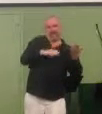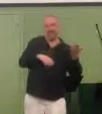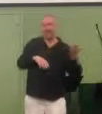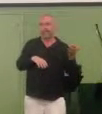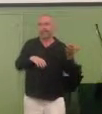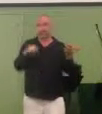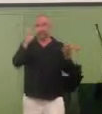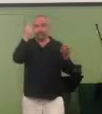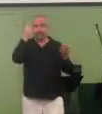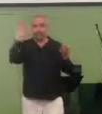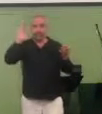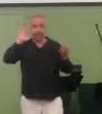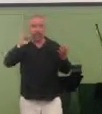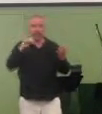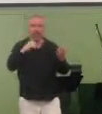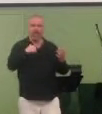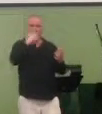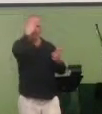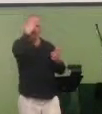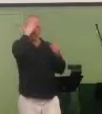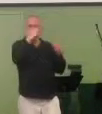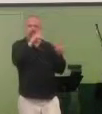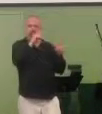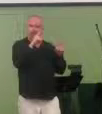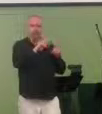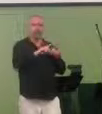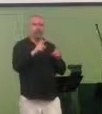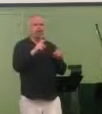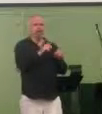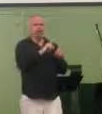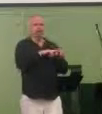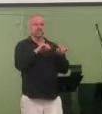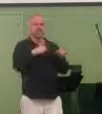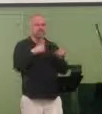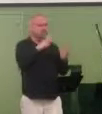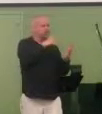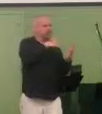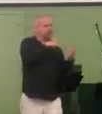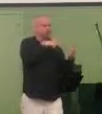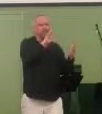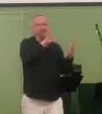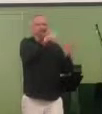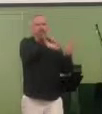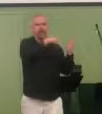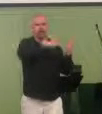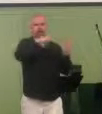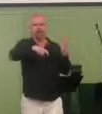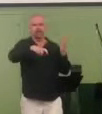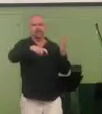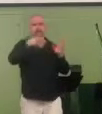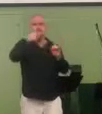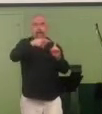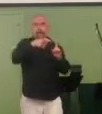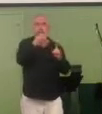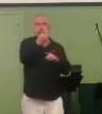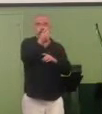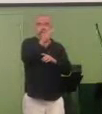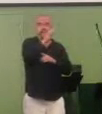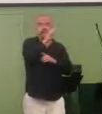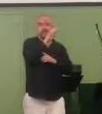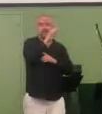like a lot of people, I went and read through some of his archived journals, particularly in 1975 through